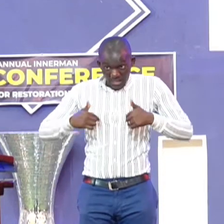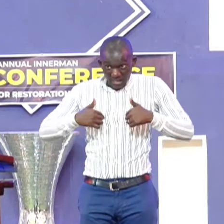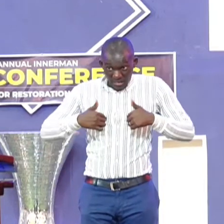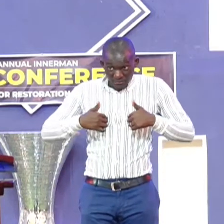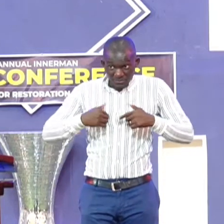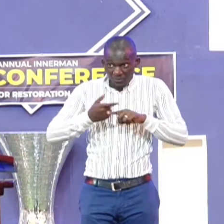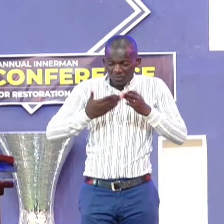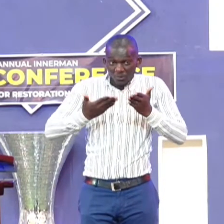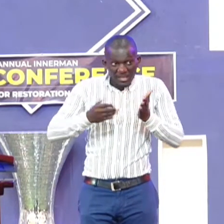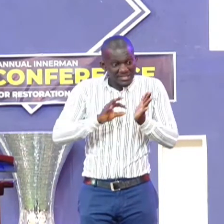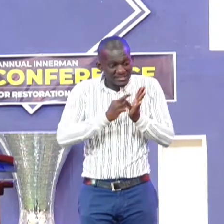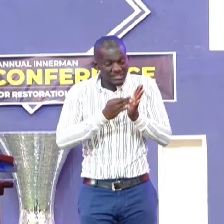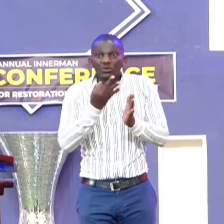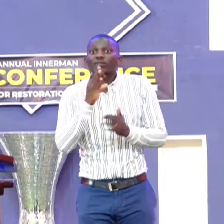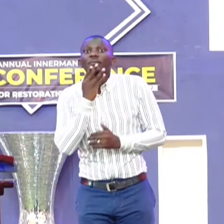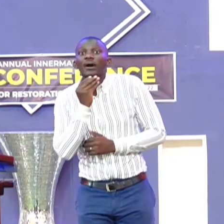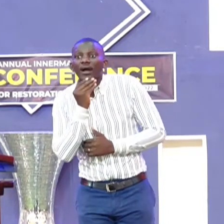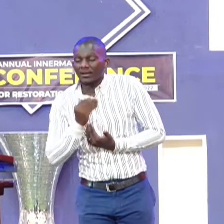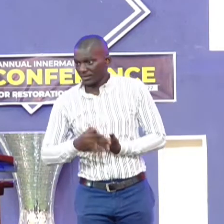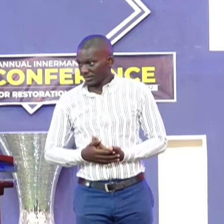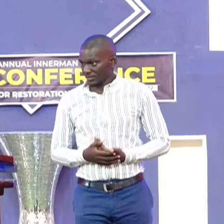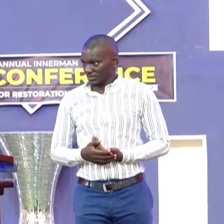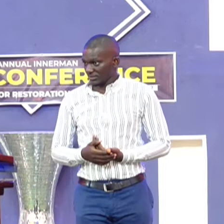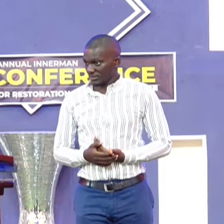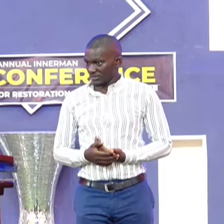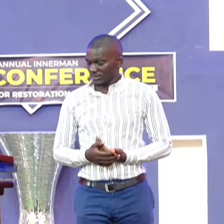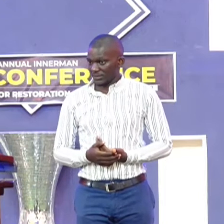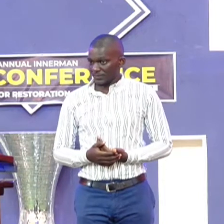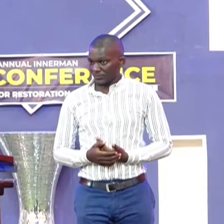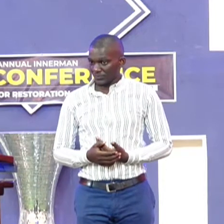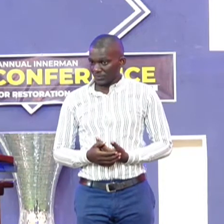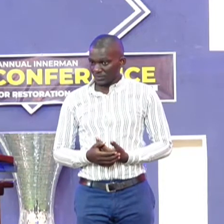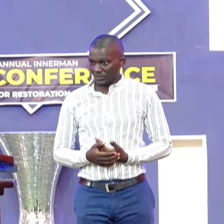Because life walks through a male seed.